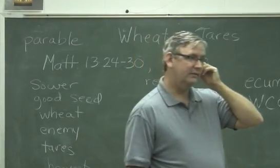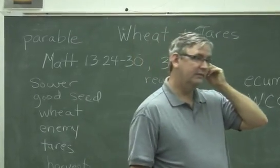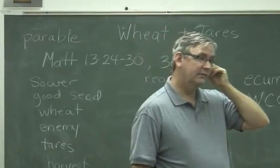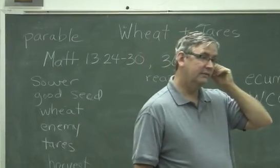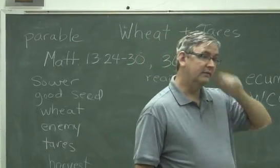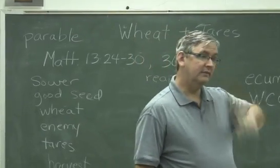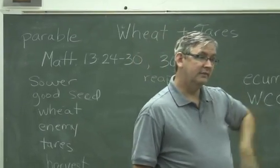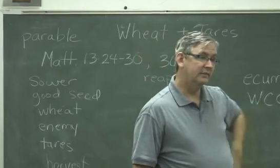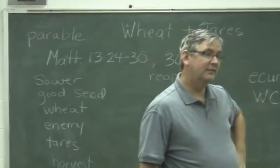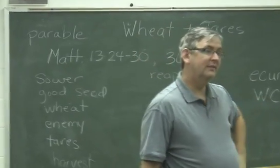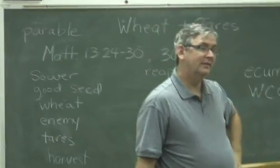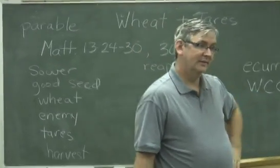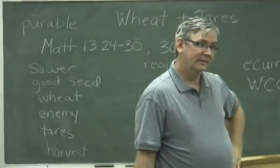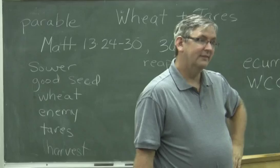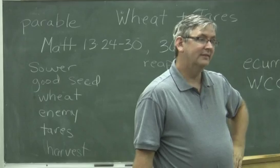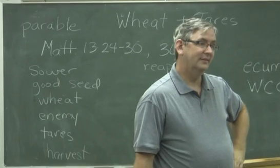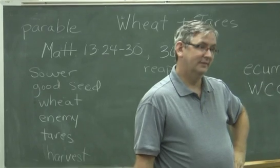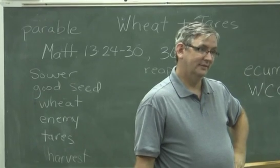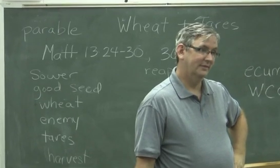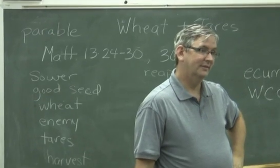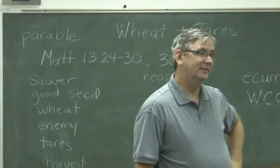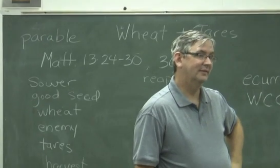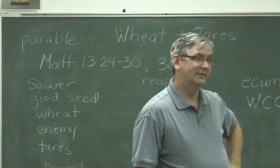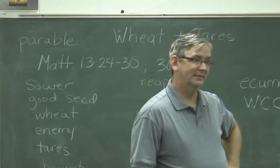I'd like to say that it looks like